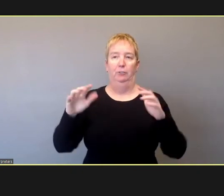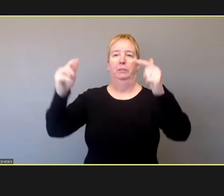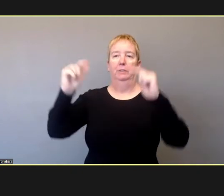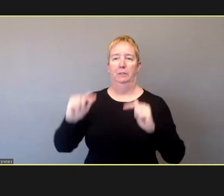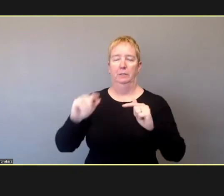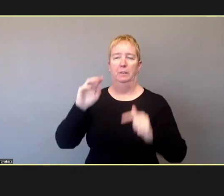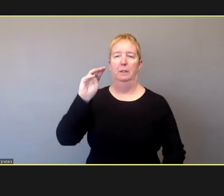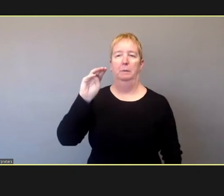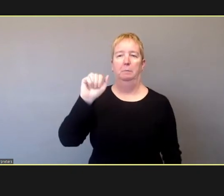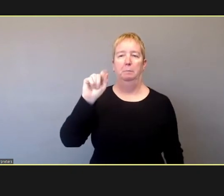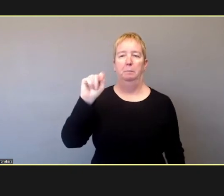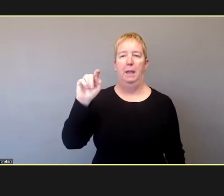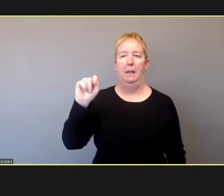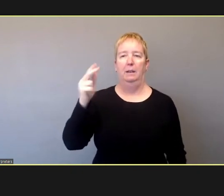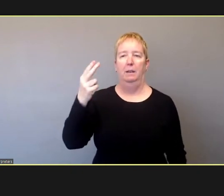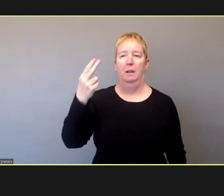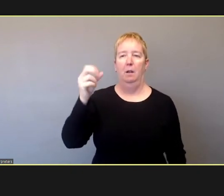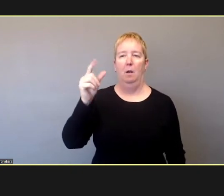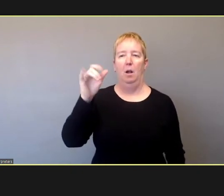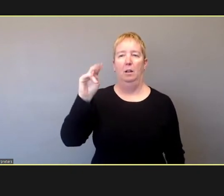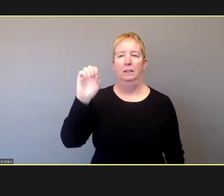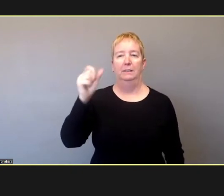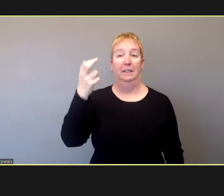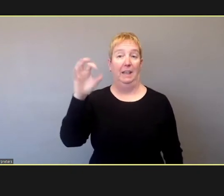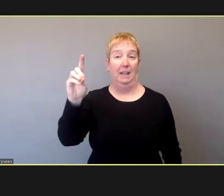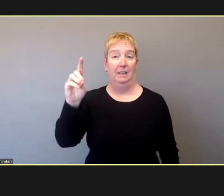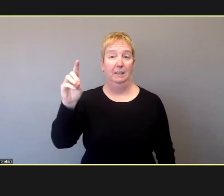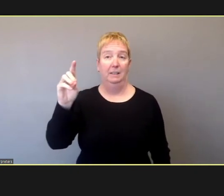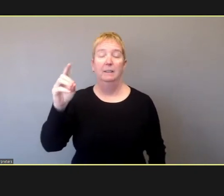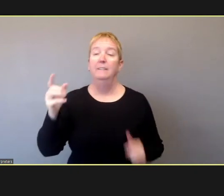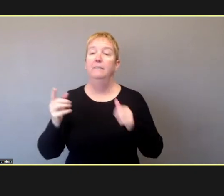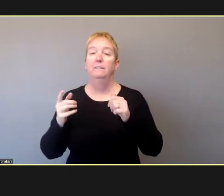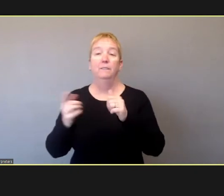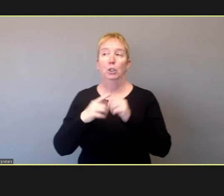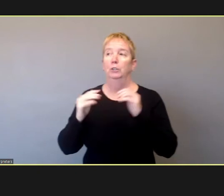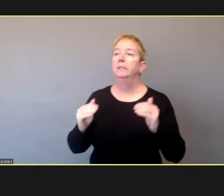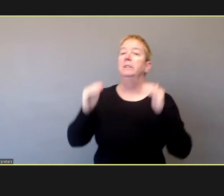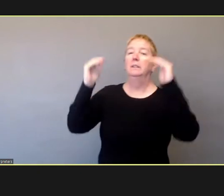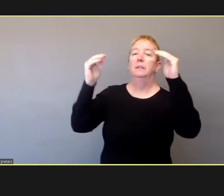Hollinshead. Austin, you are,